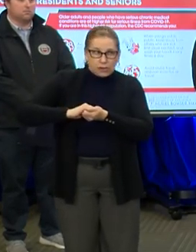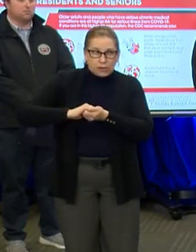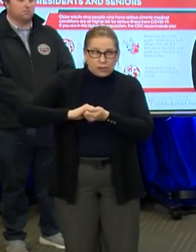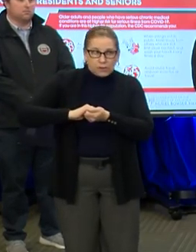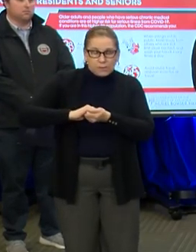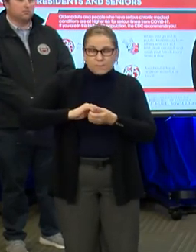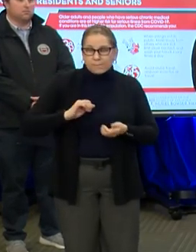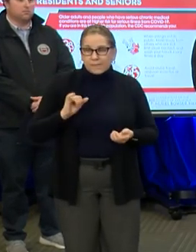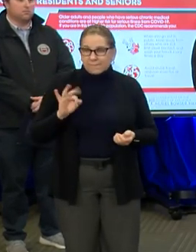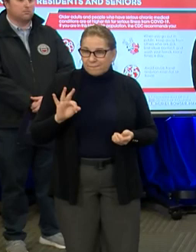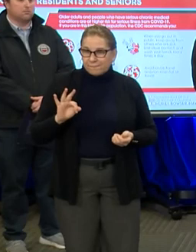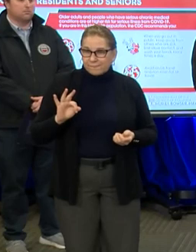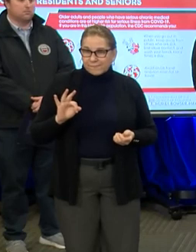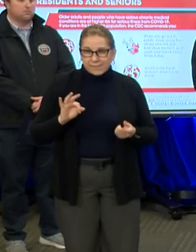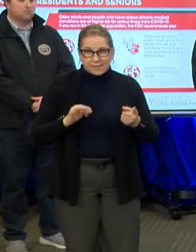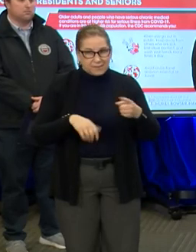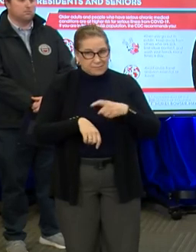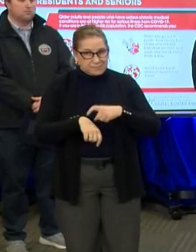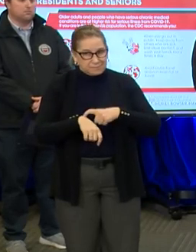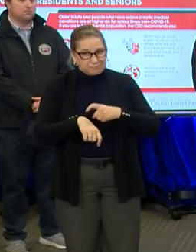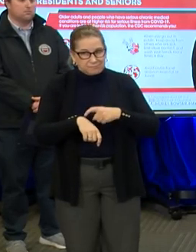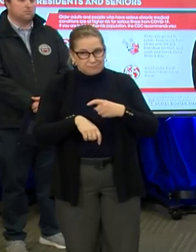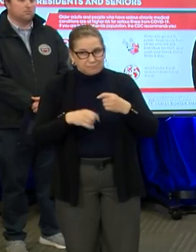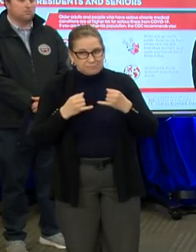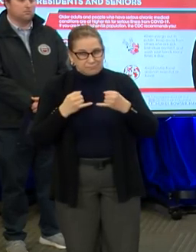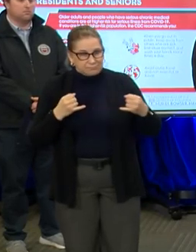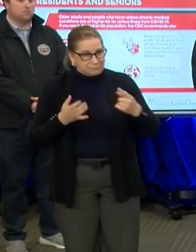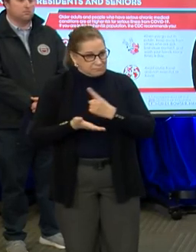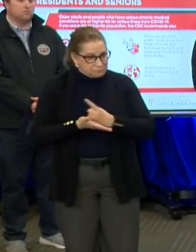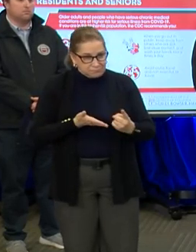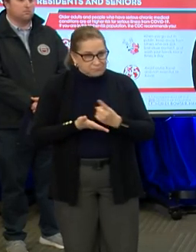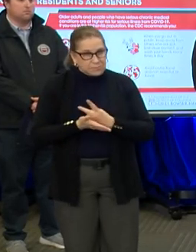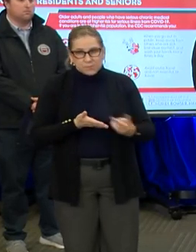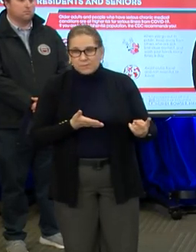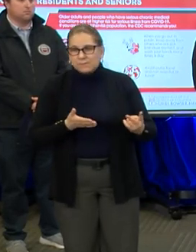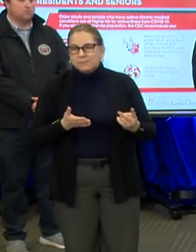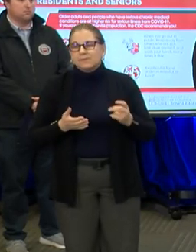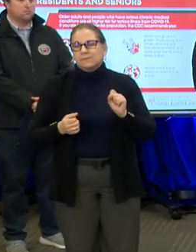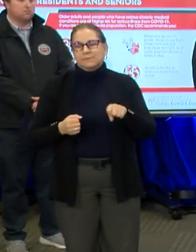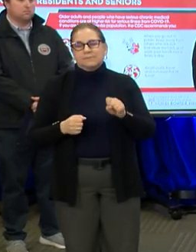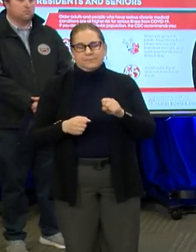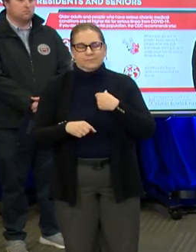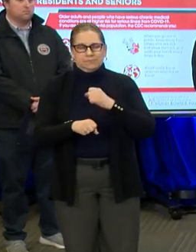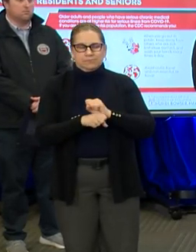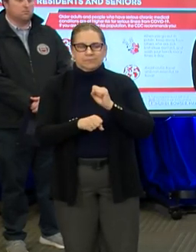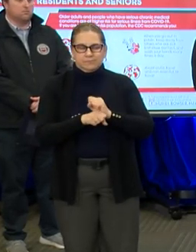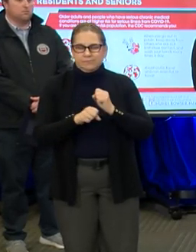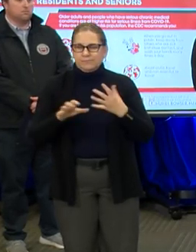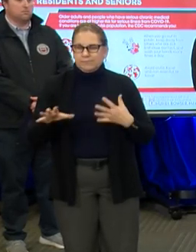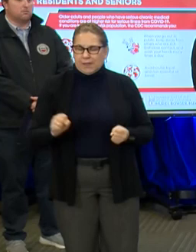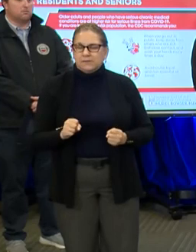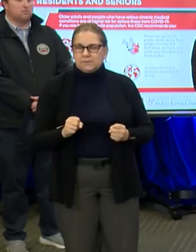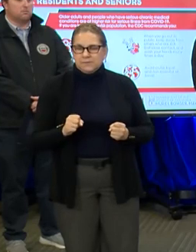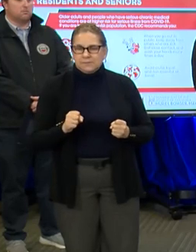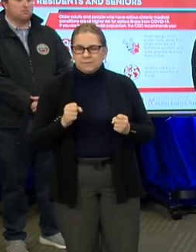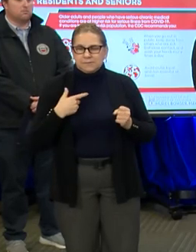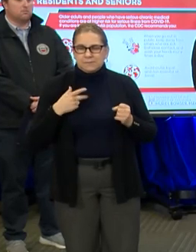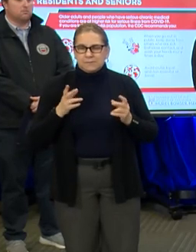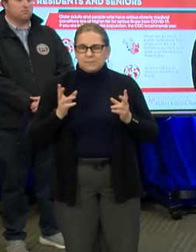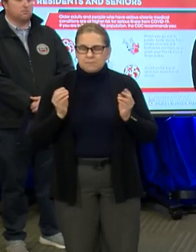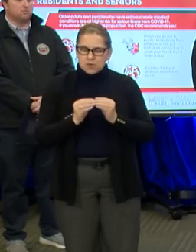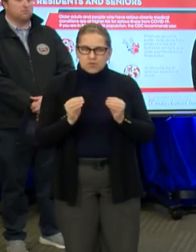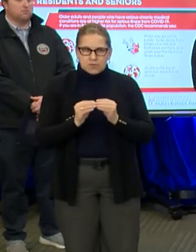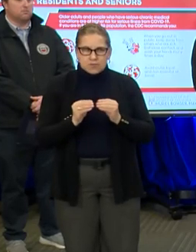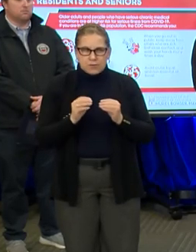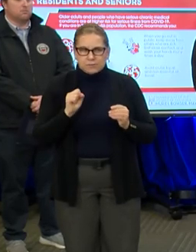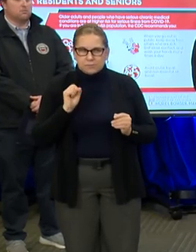weeks from now? We are working as quickly as we can, but we do need to be able to source potentially some additional supplies depending on what our